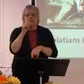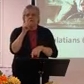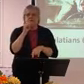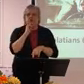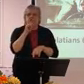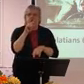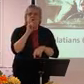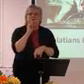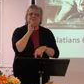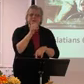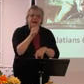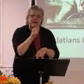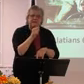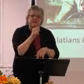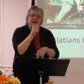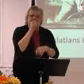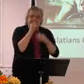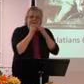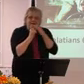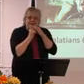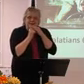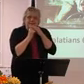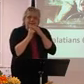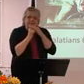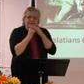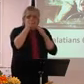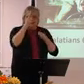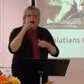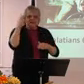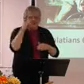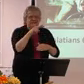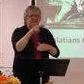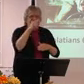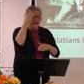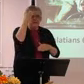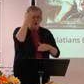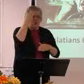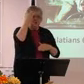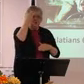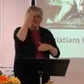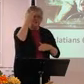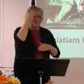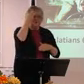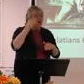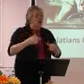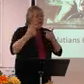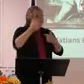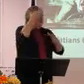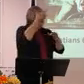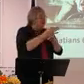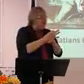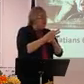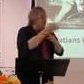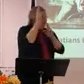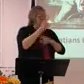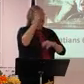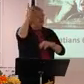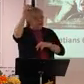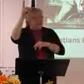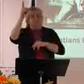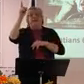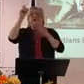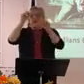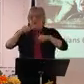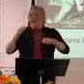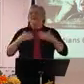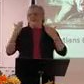God knows, God sees. Amen? Amen. And we can expect live a life of faith, honor God, and you